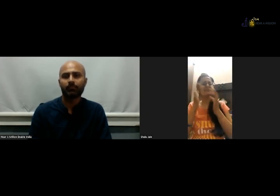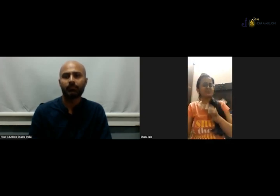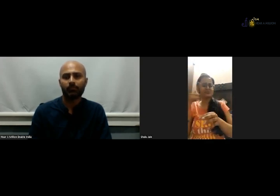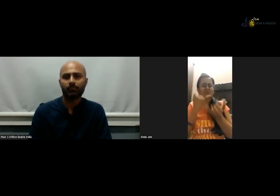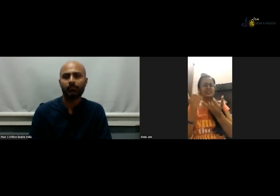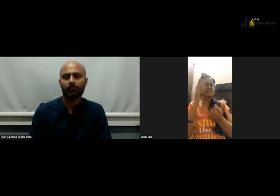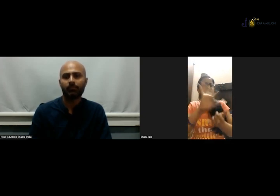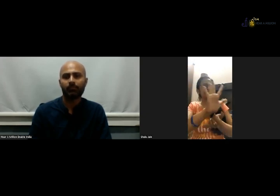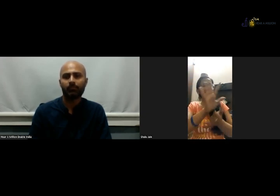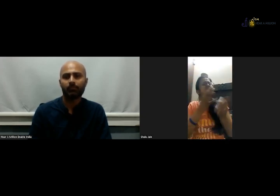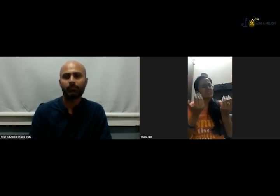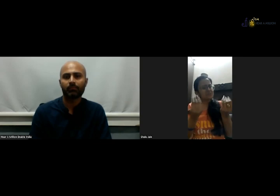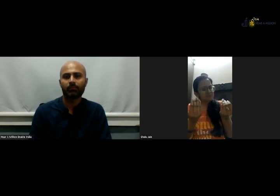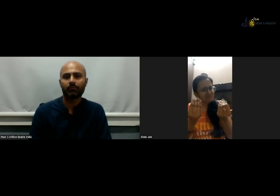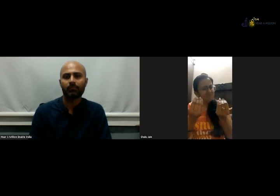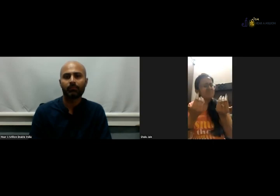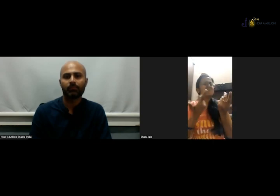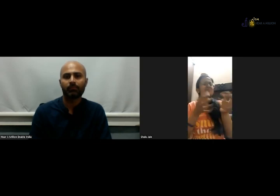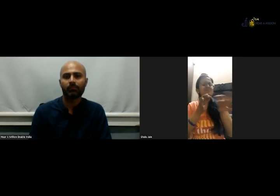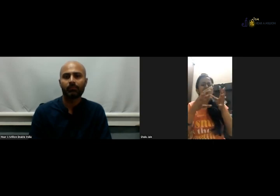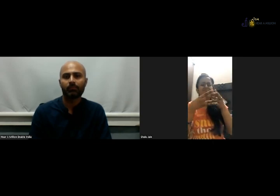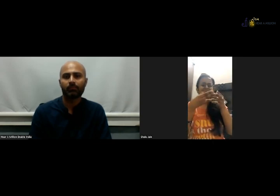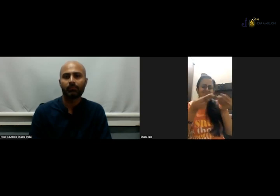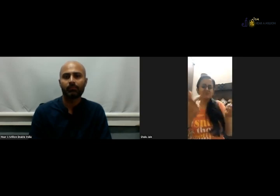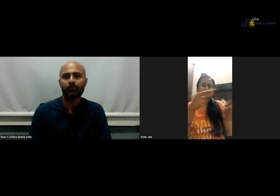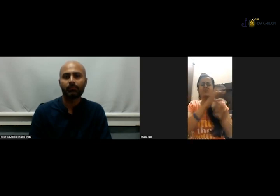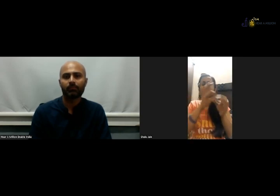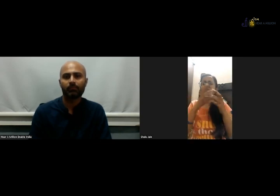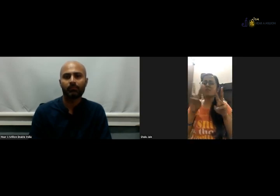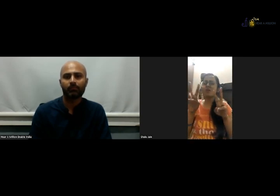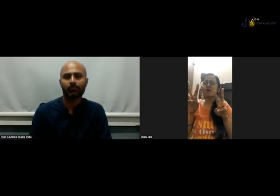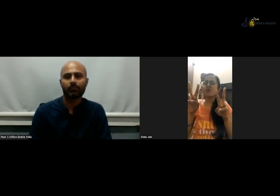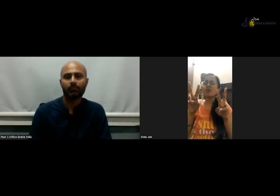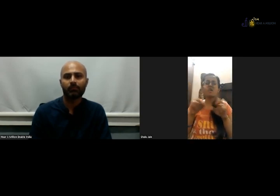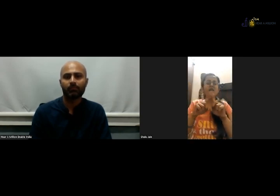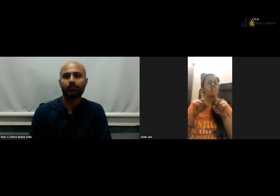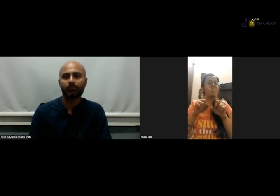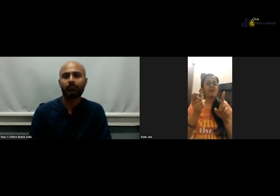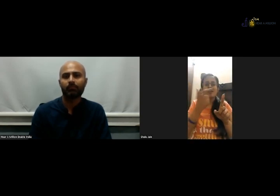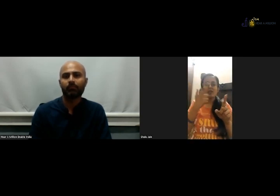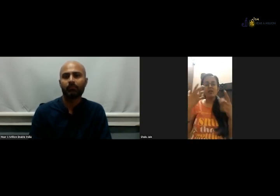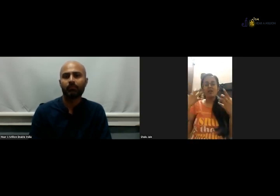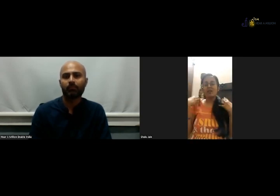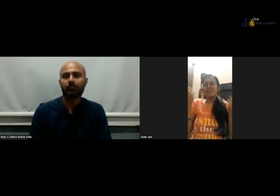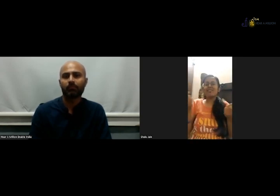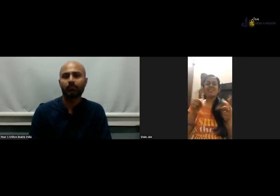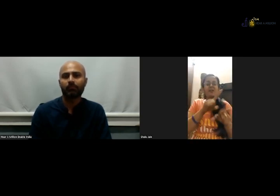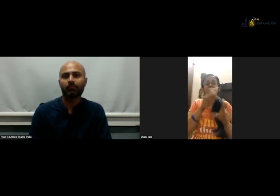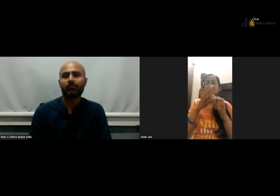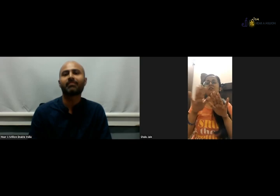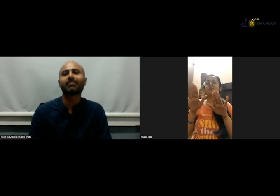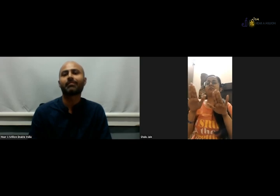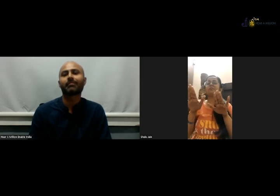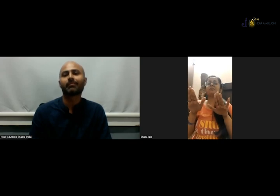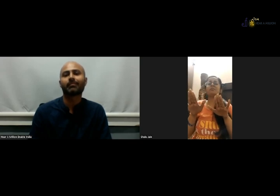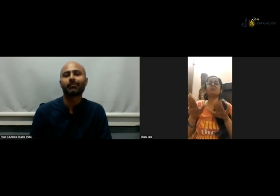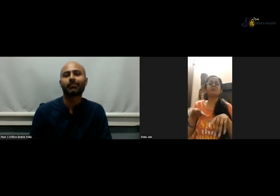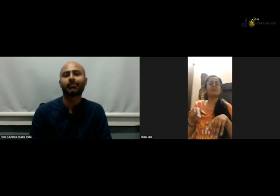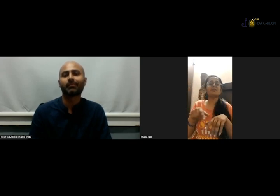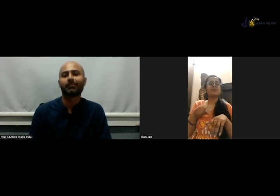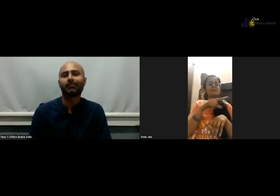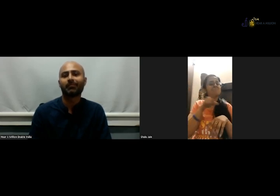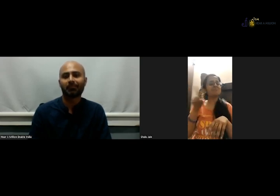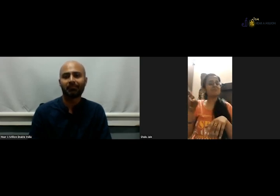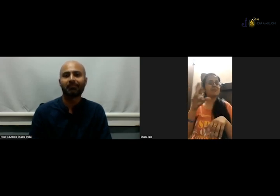has a big heart. And there are other things also. There were things where I was getting negative about my family, but her